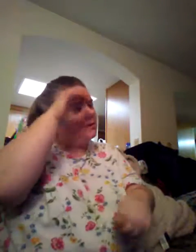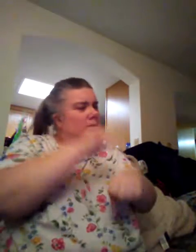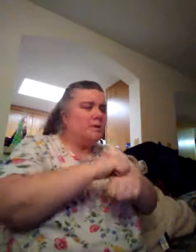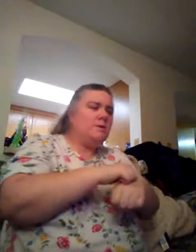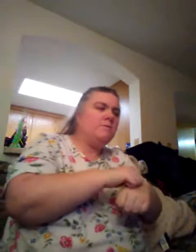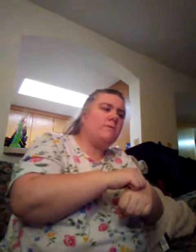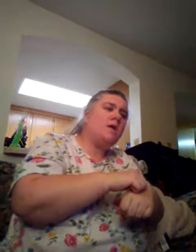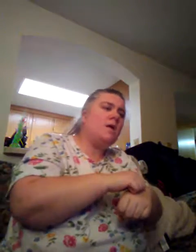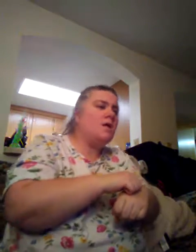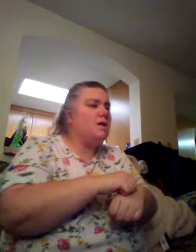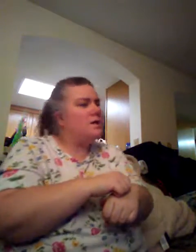prevent.